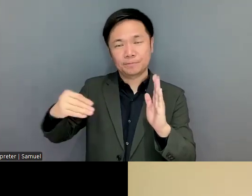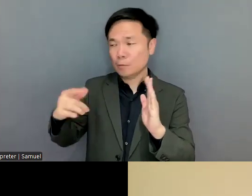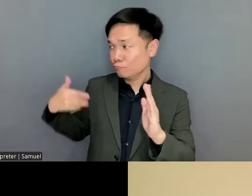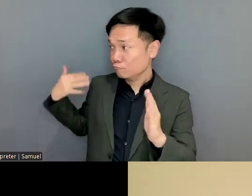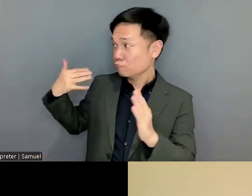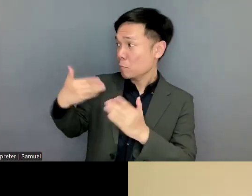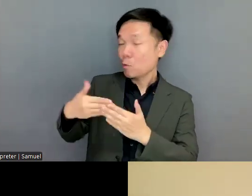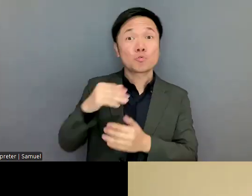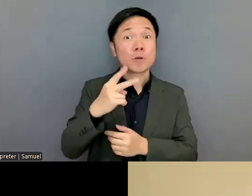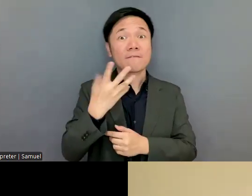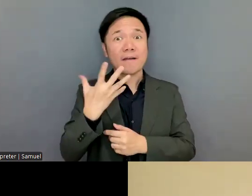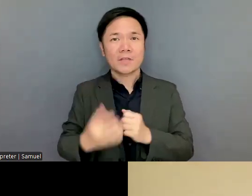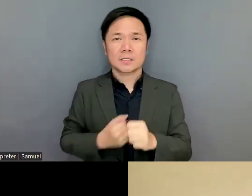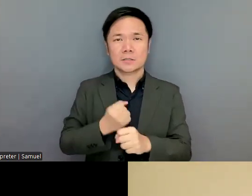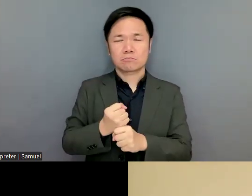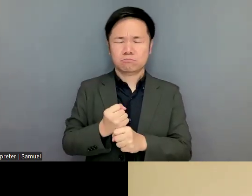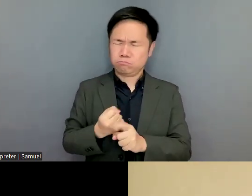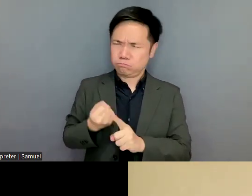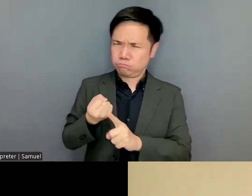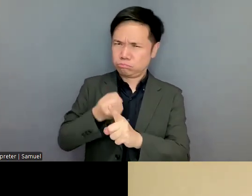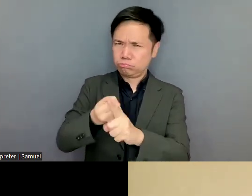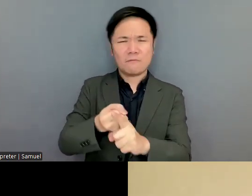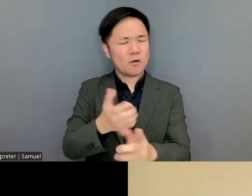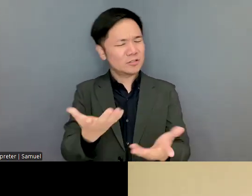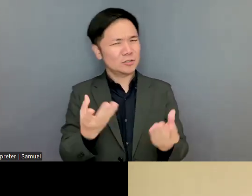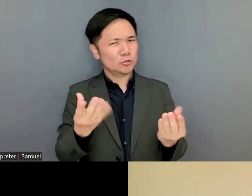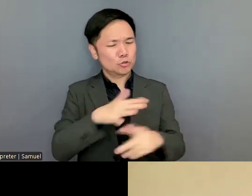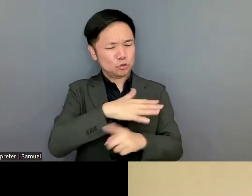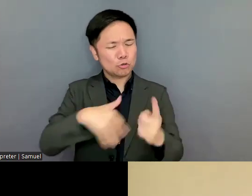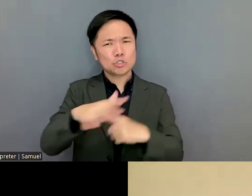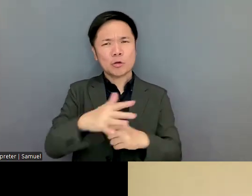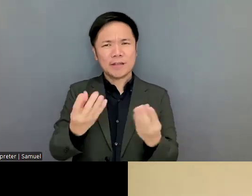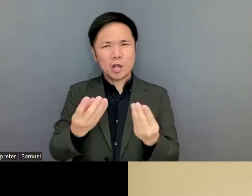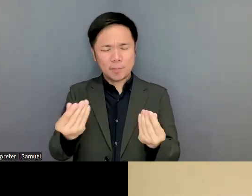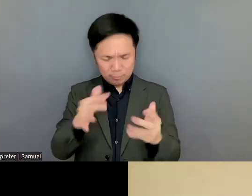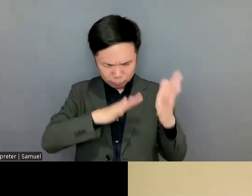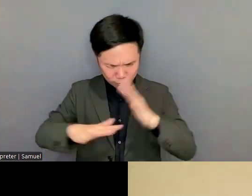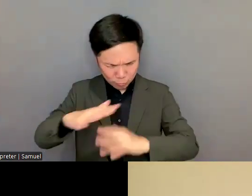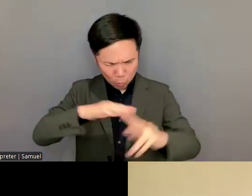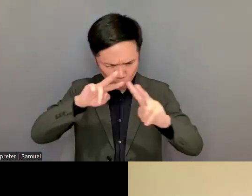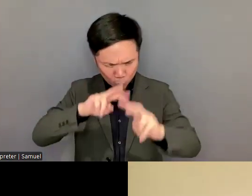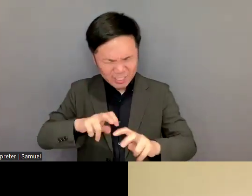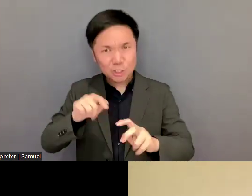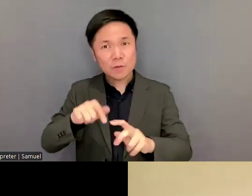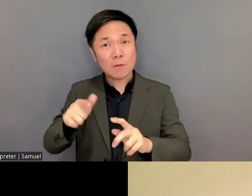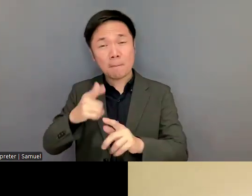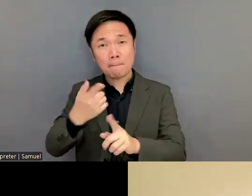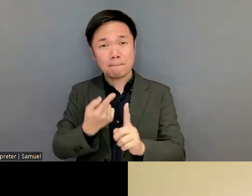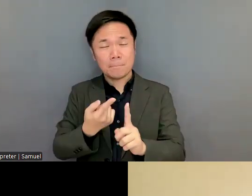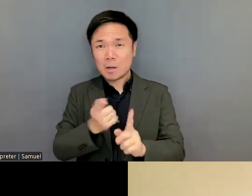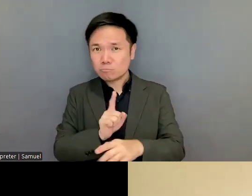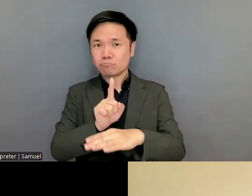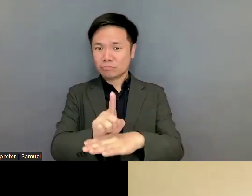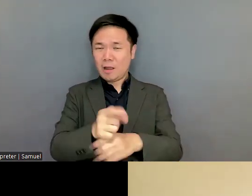of experience in socioeconomic research and global disability representation. She played